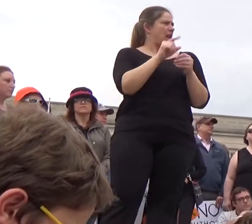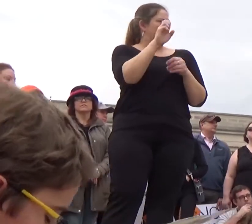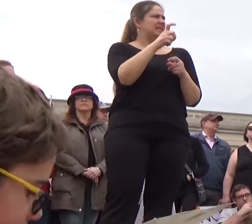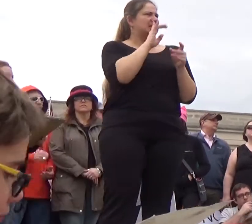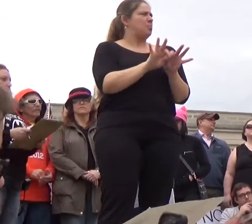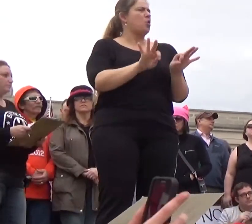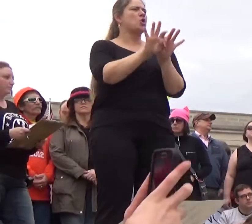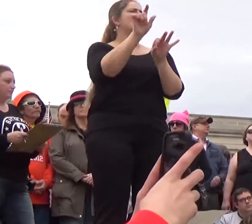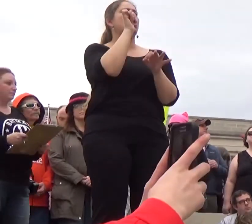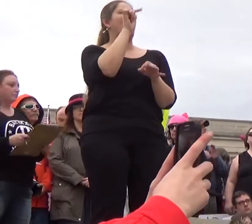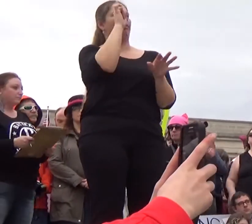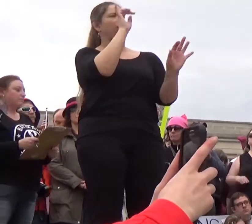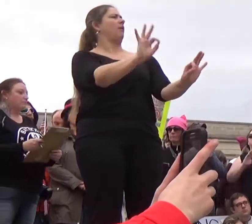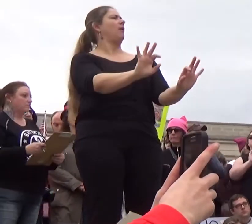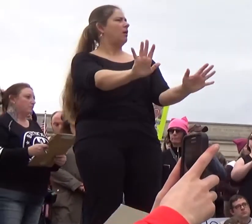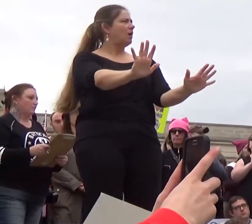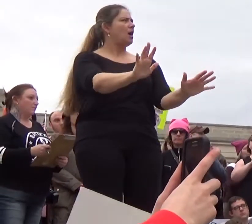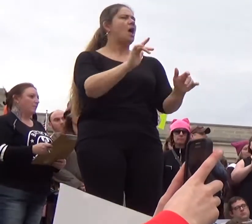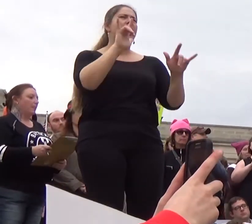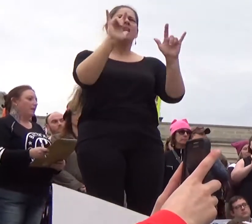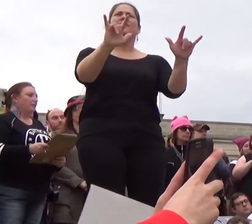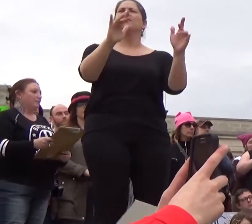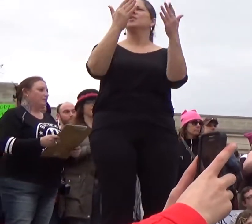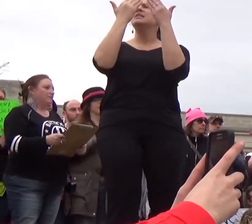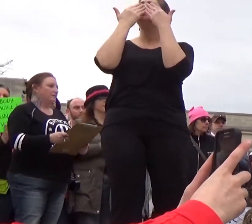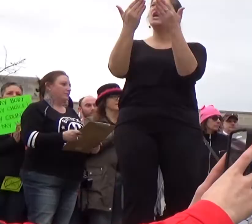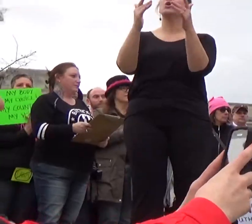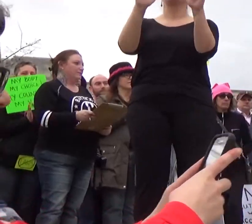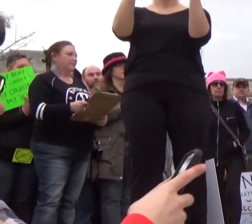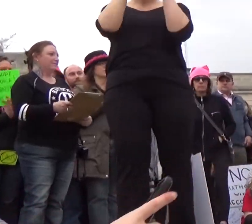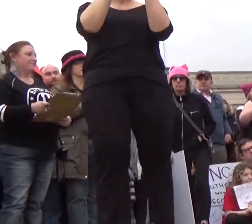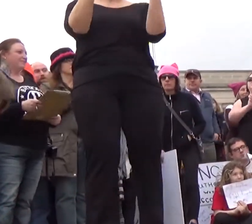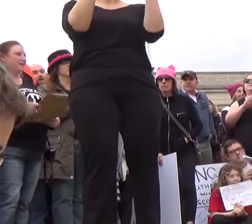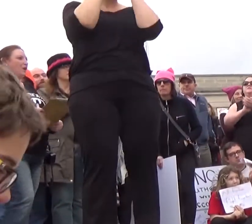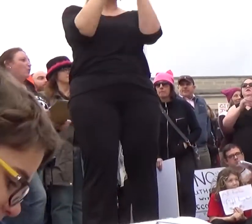take that for granted. Thank you. I love seeing you. Great. Thank you.